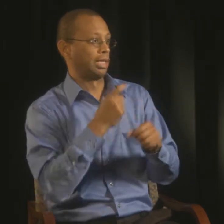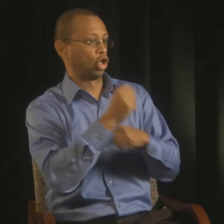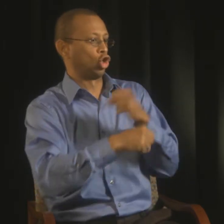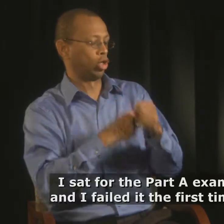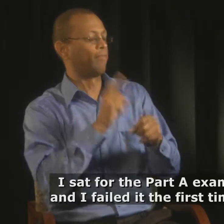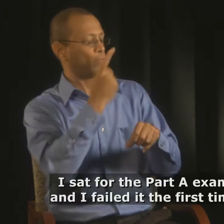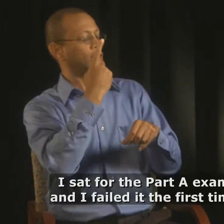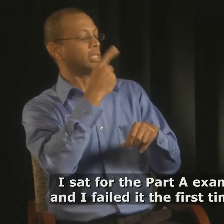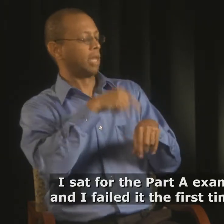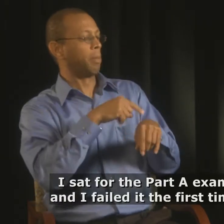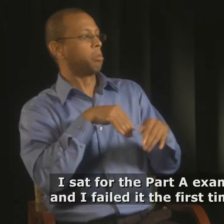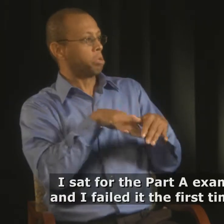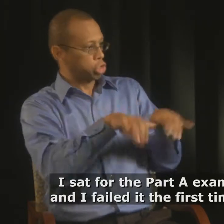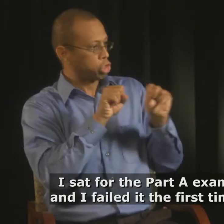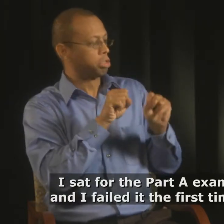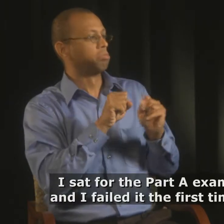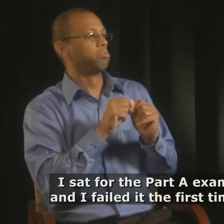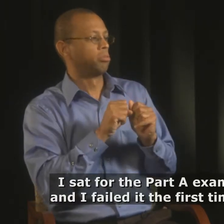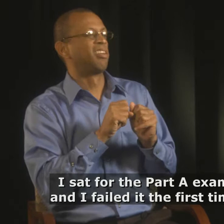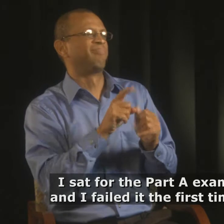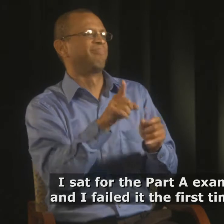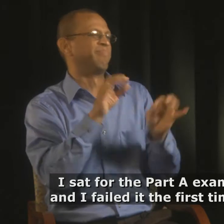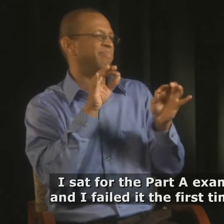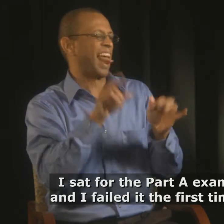I sat for Part A exam and I failed it the first time.